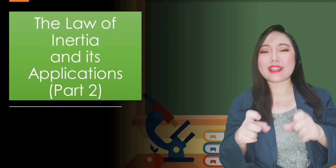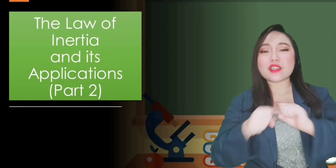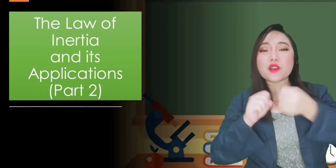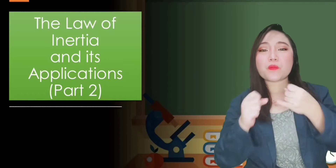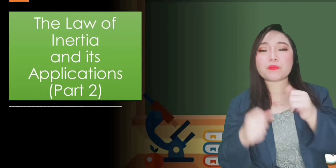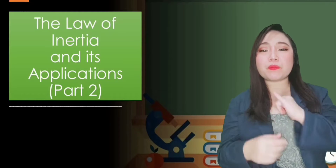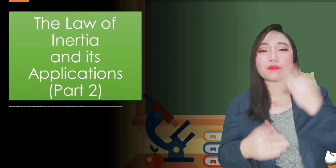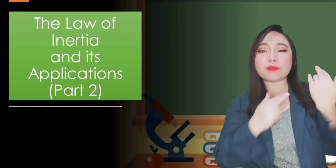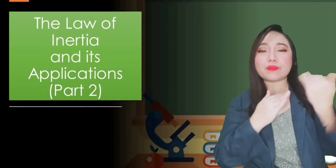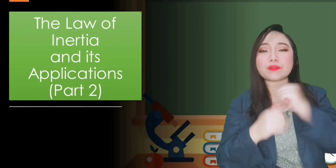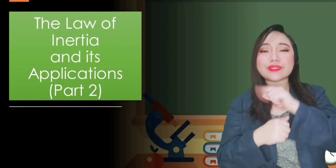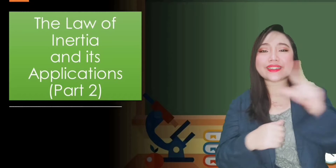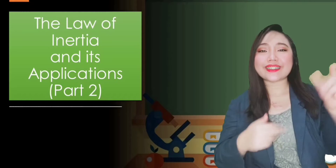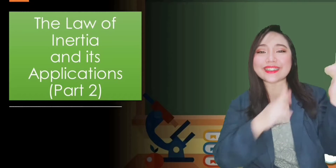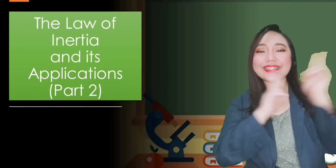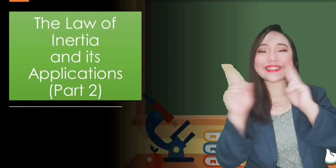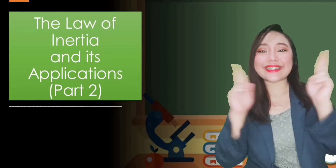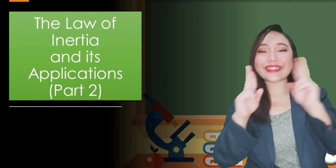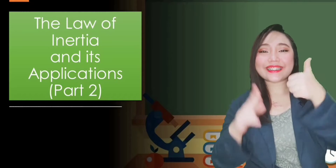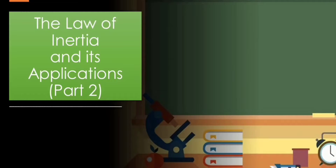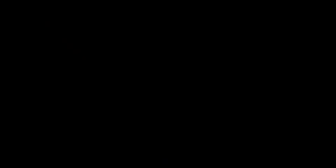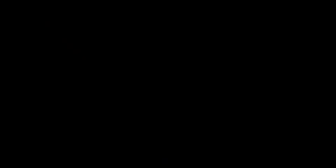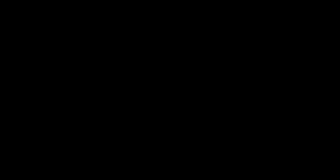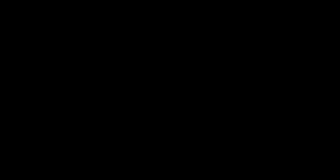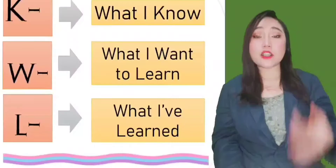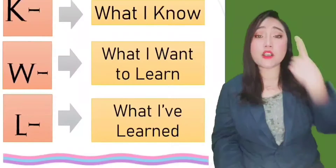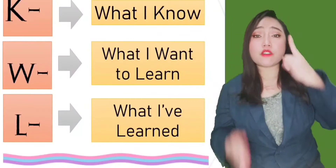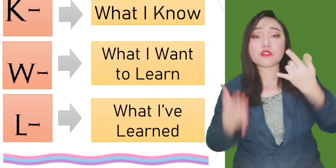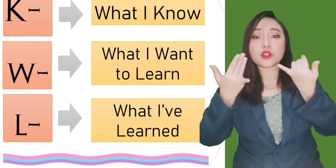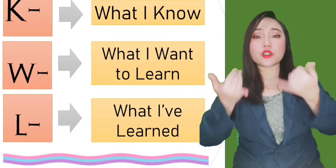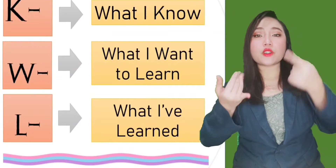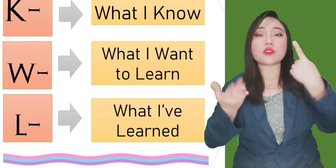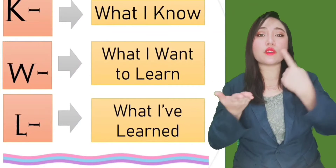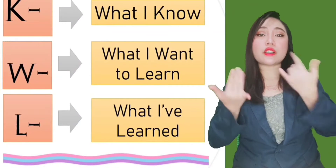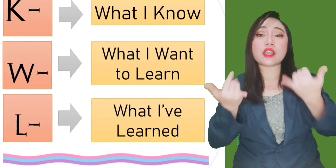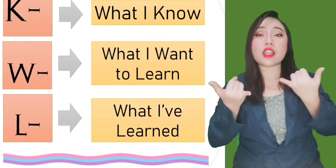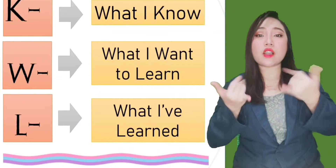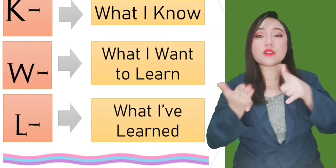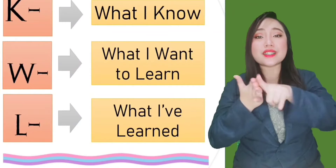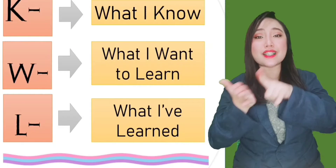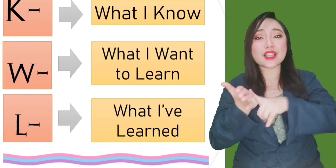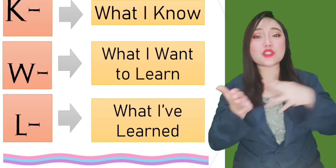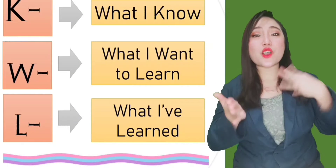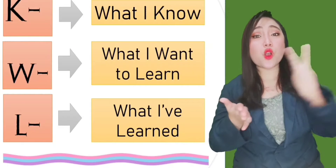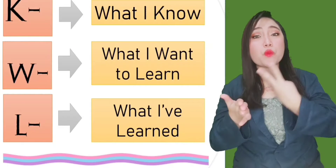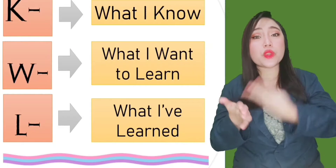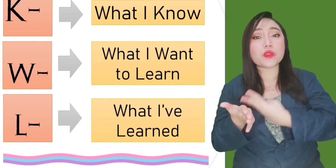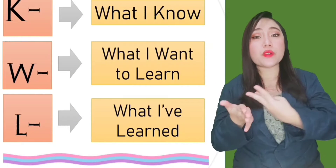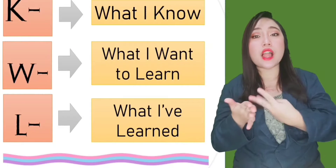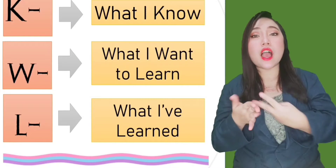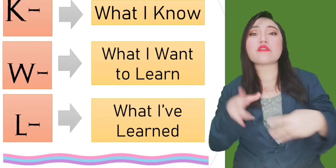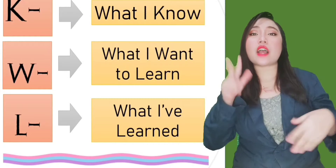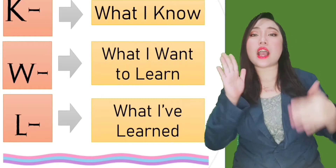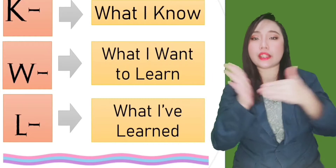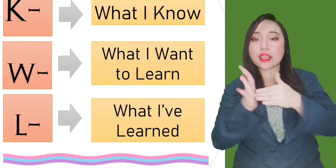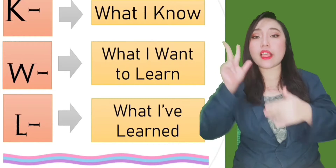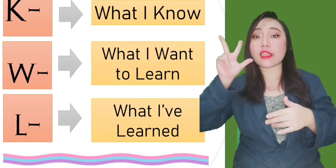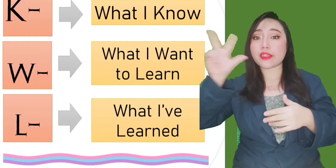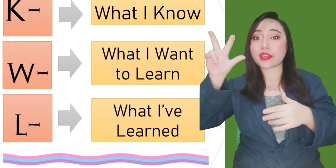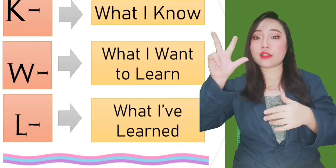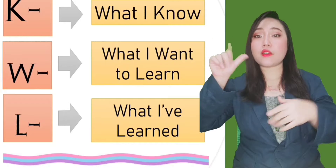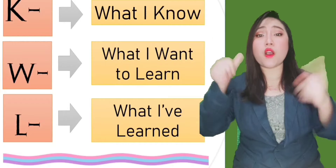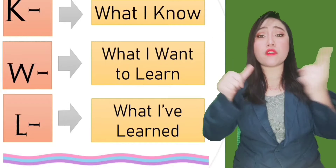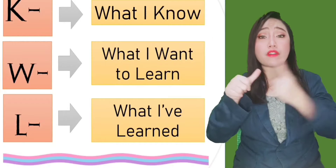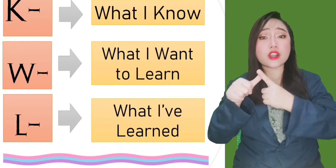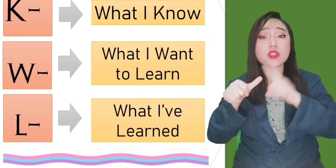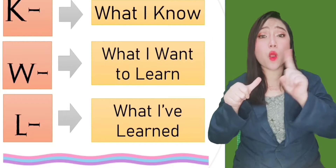topic. I hope that you are all ready. Again, before we start our discussion for today,